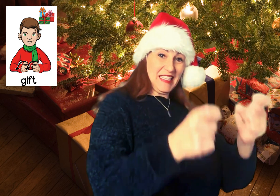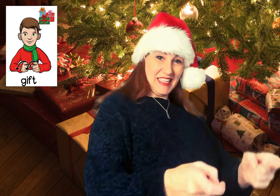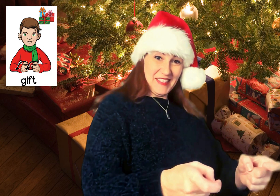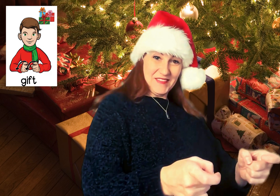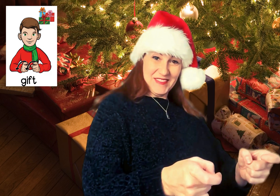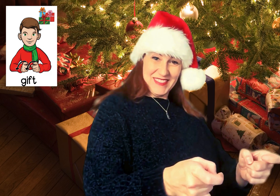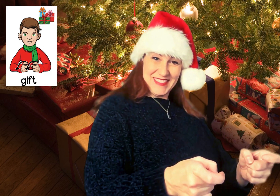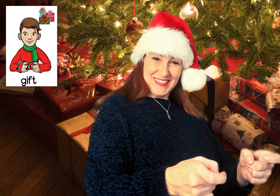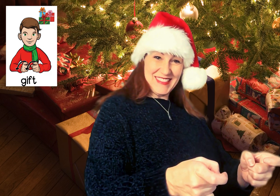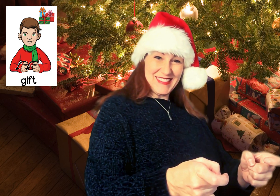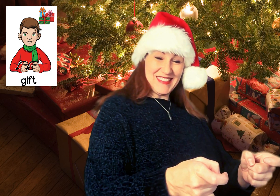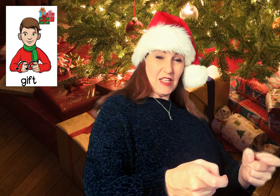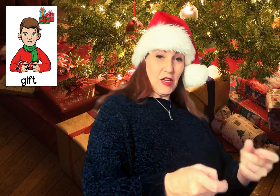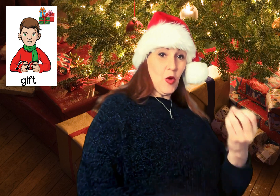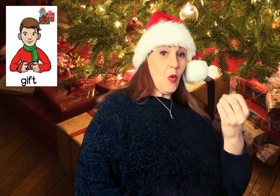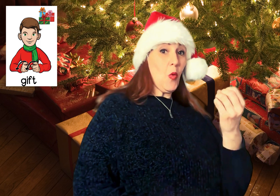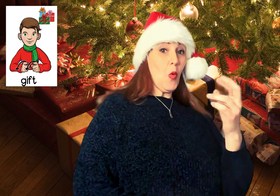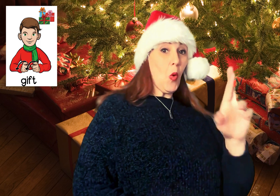Gift.